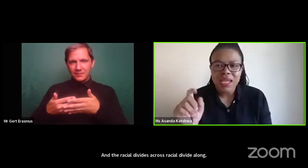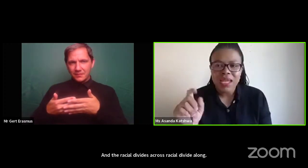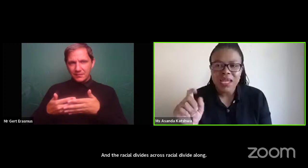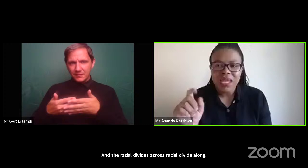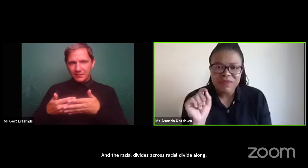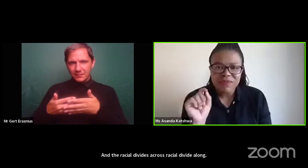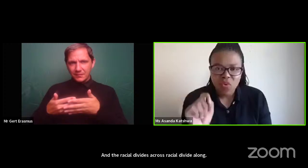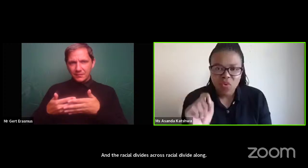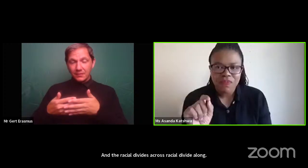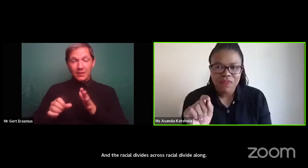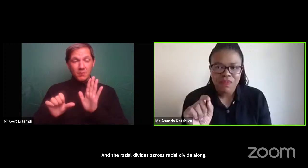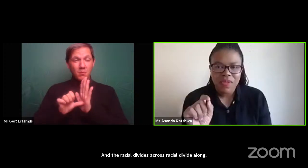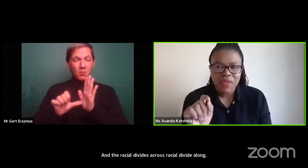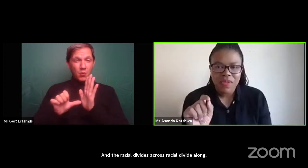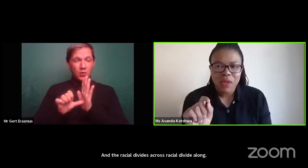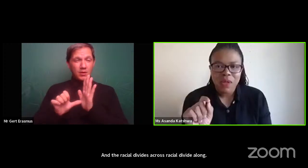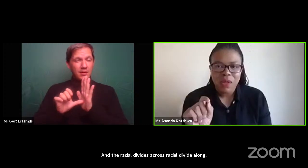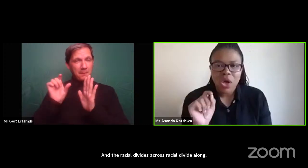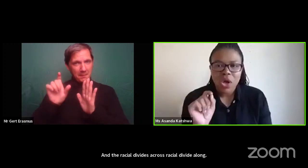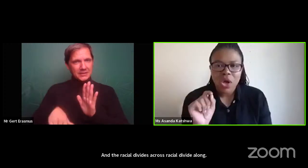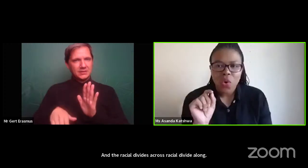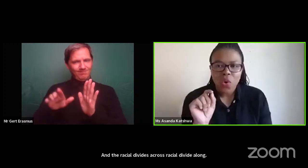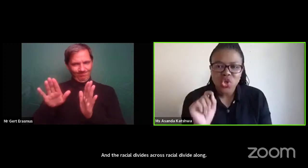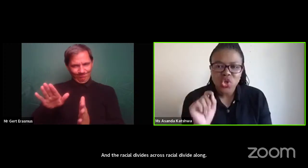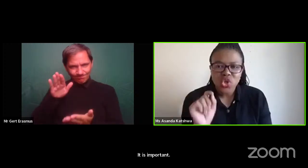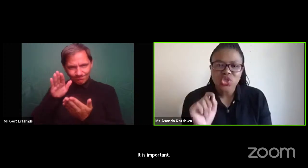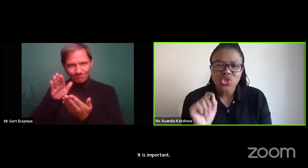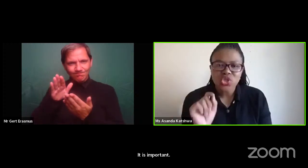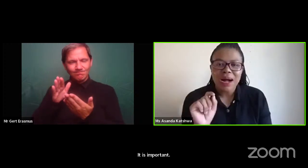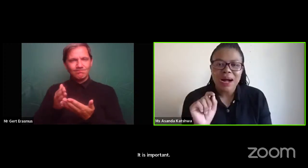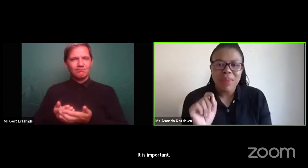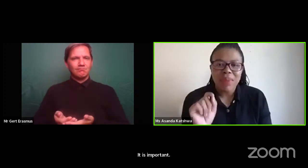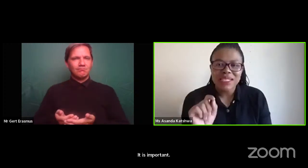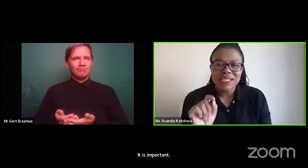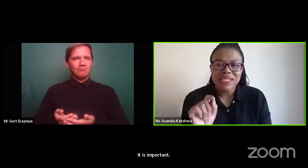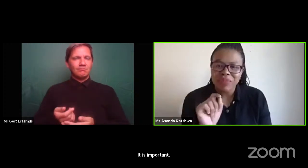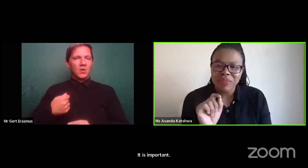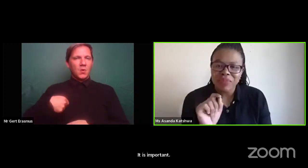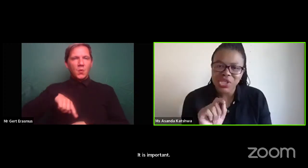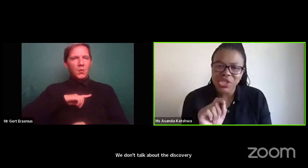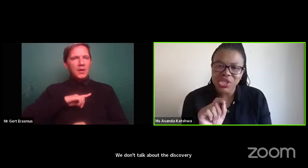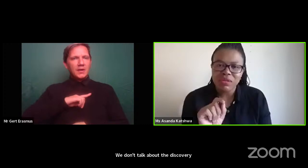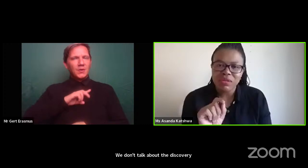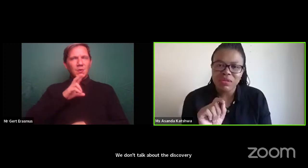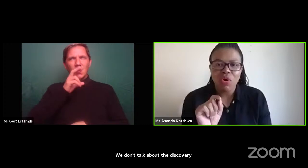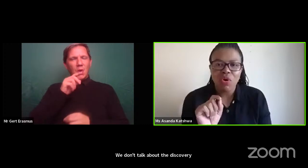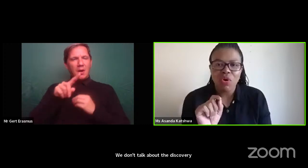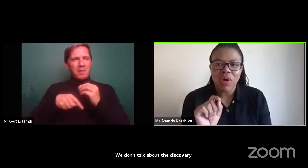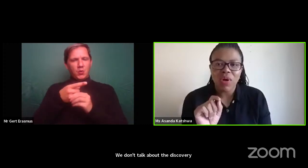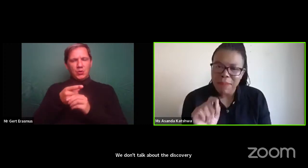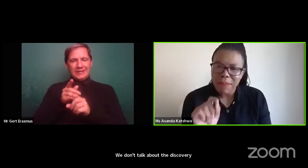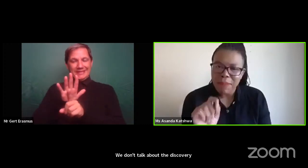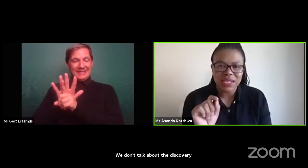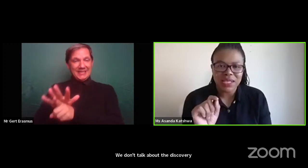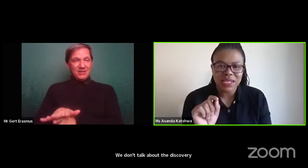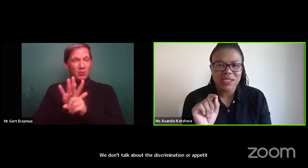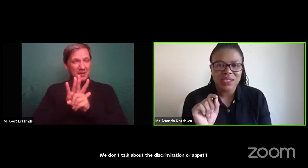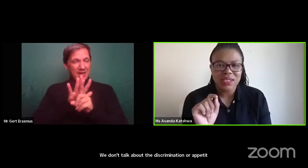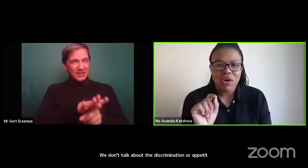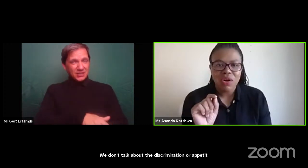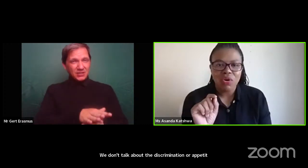it is important. We don't talk about the discrimination or